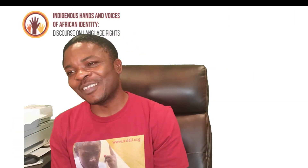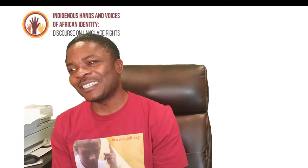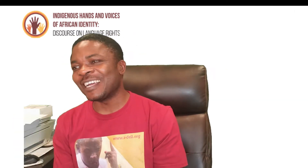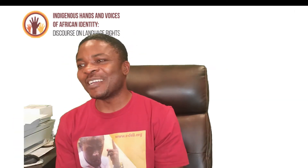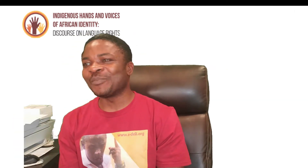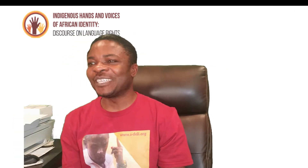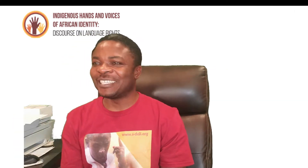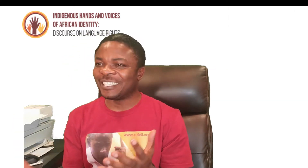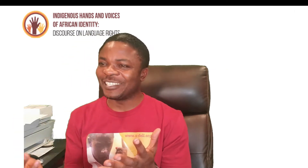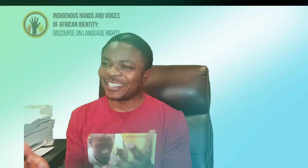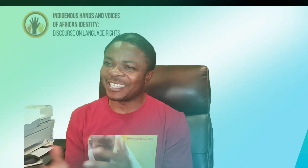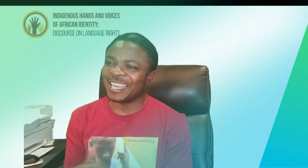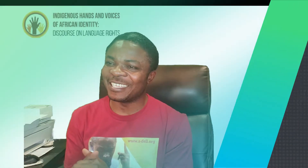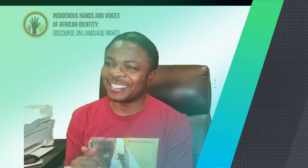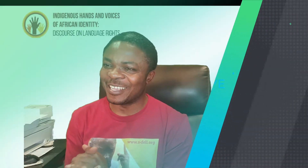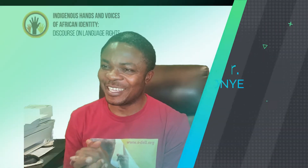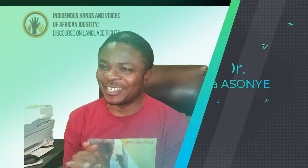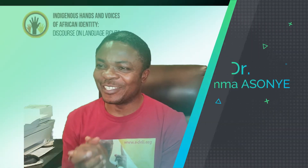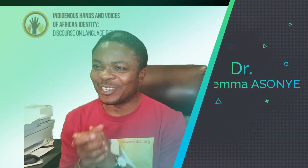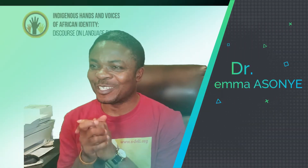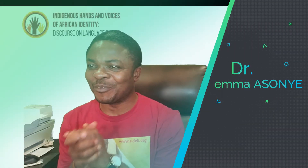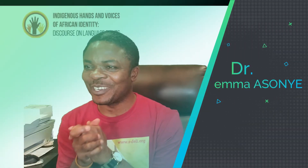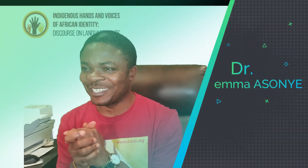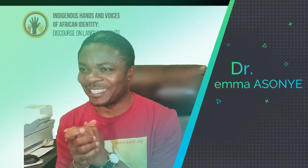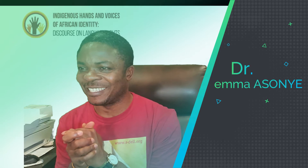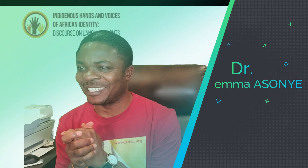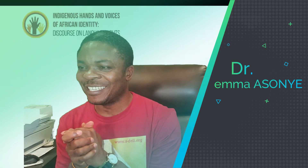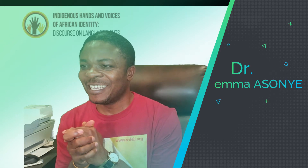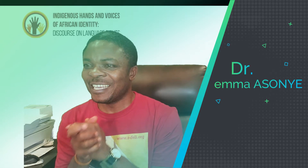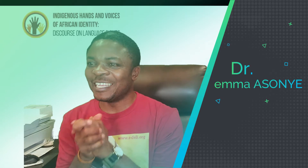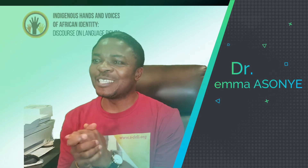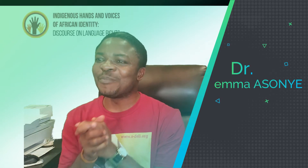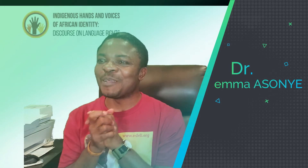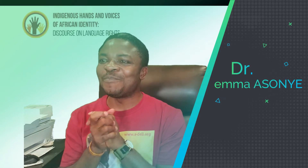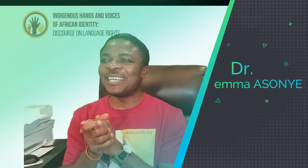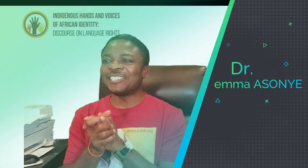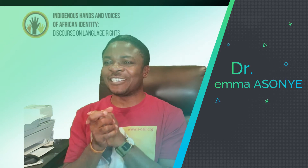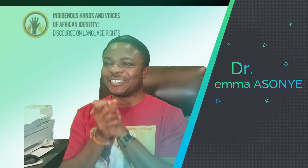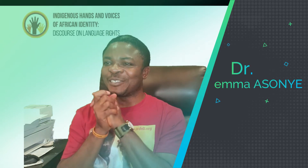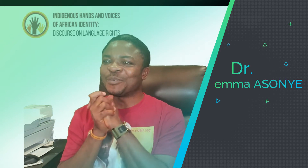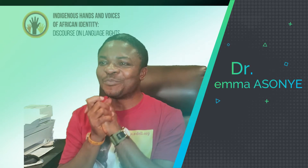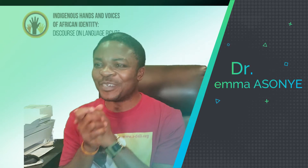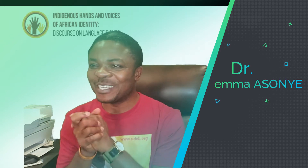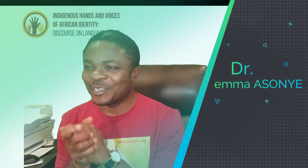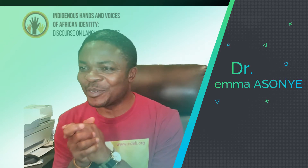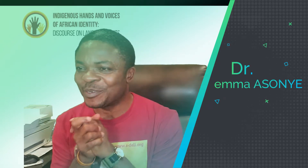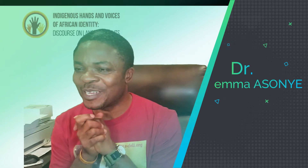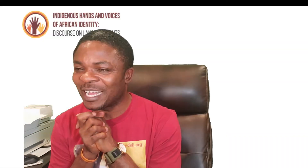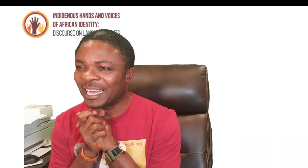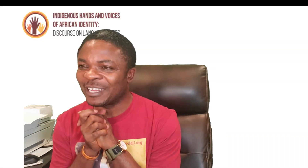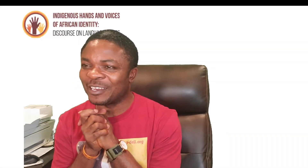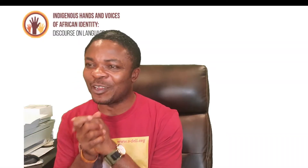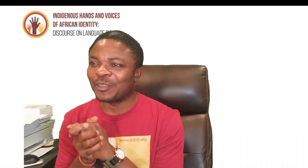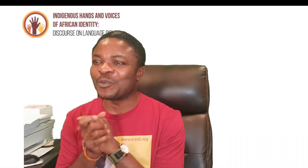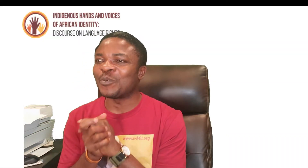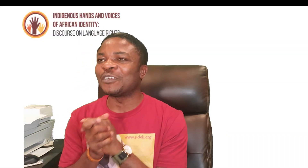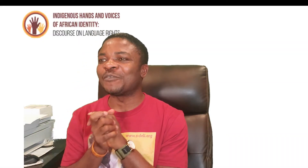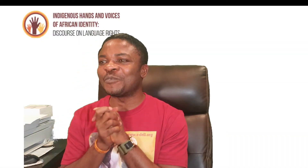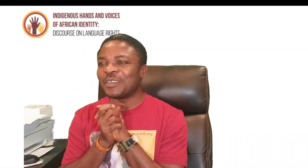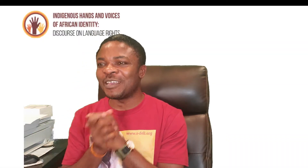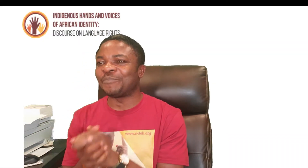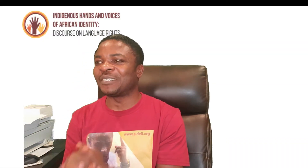Welcome to another time on Indigenous Hands, the Indigenous Voices. It is my pleasure to bring you